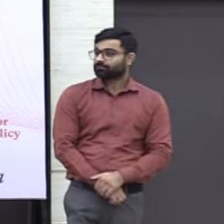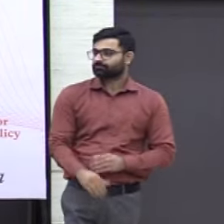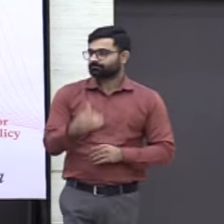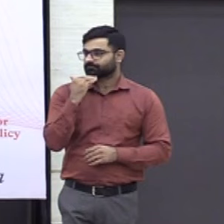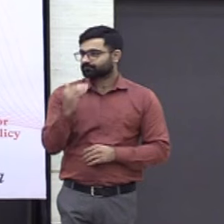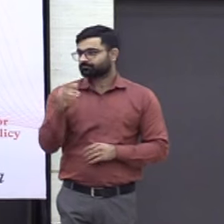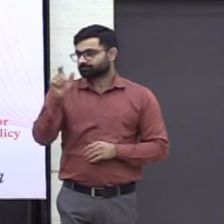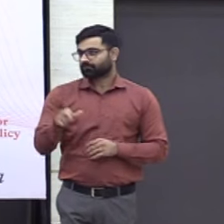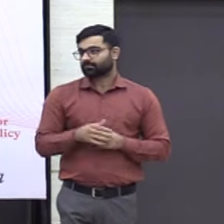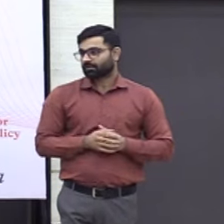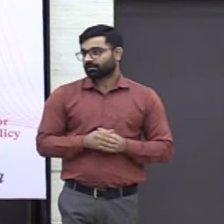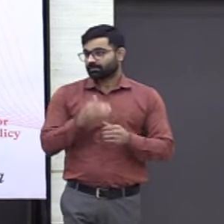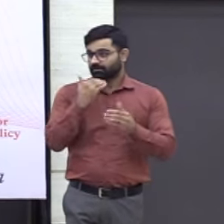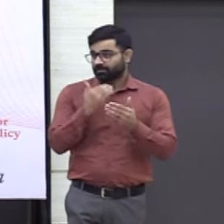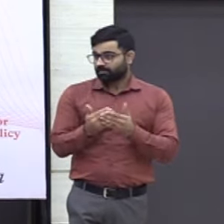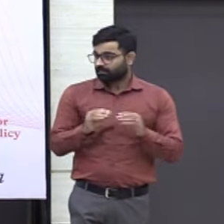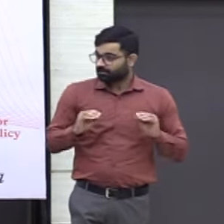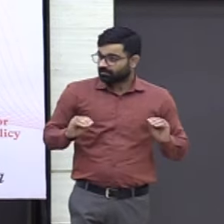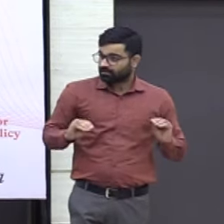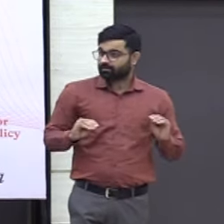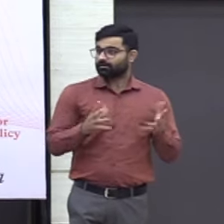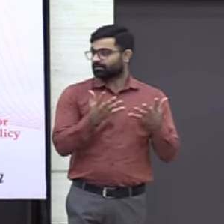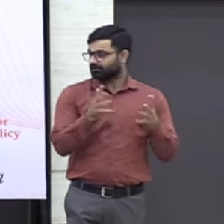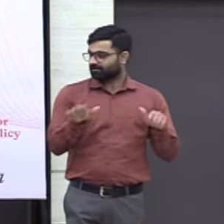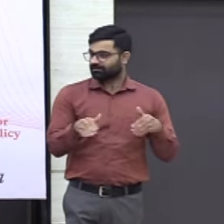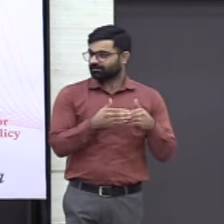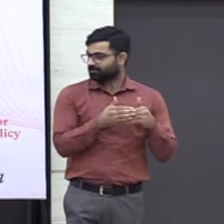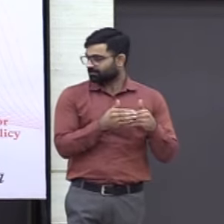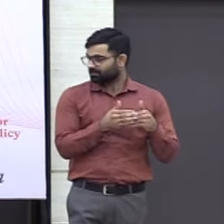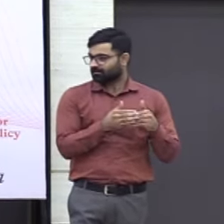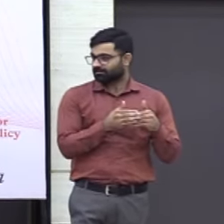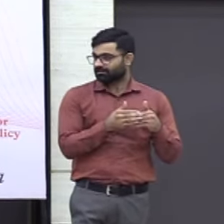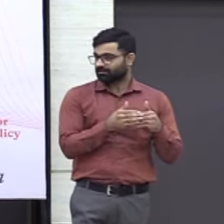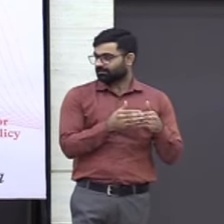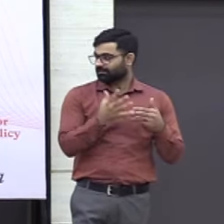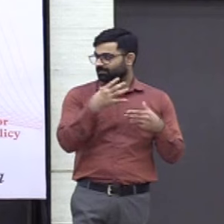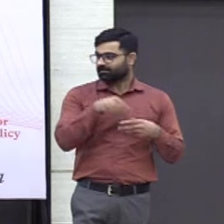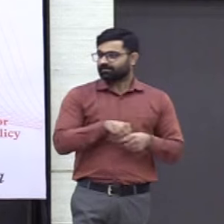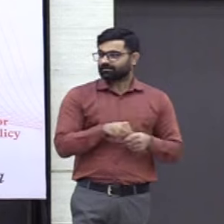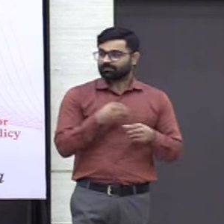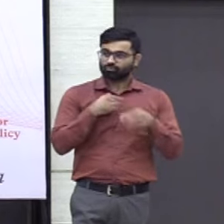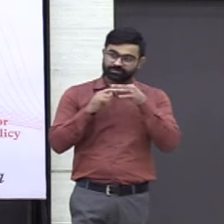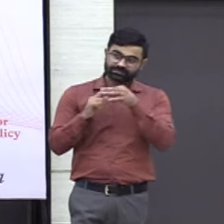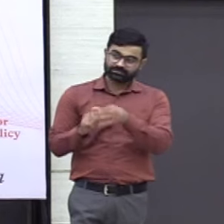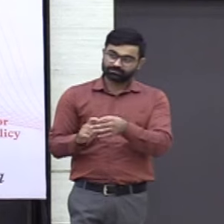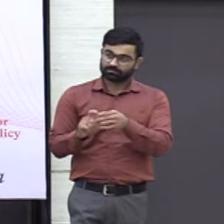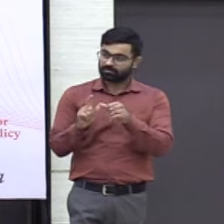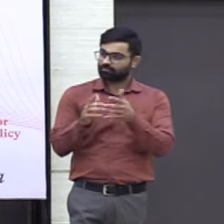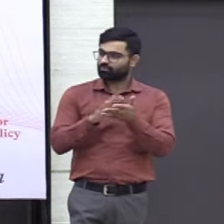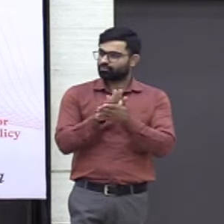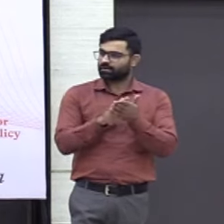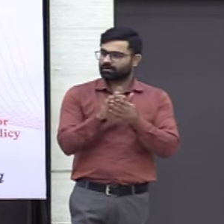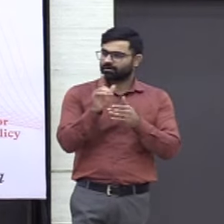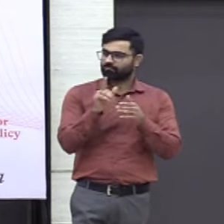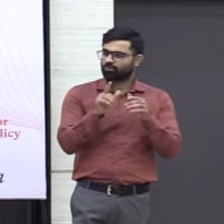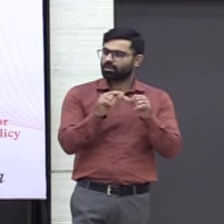Thank you so much, sir. Also, I wanted to thank you for starting your YouTube. Really. Oh, okay. That. My question is that Lord Macaulay has